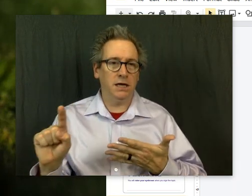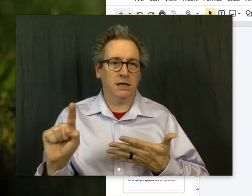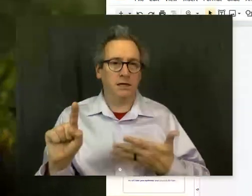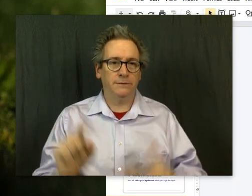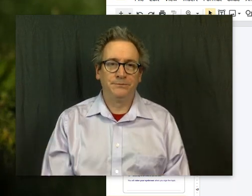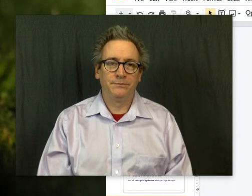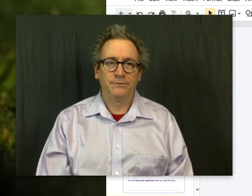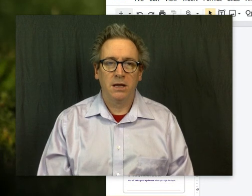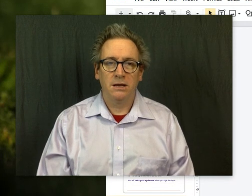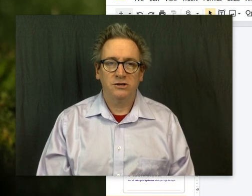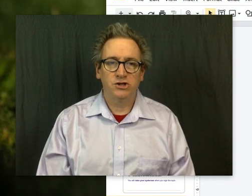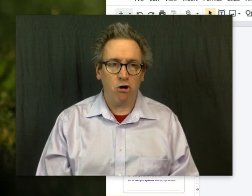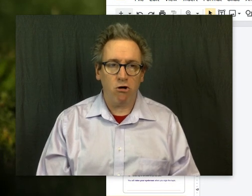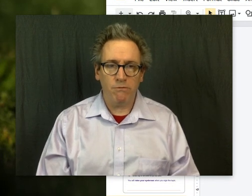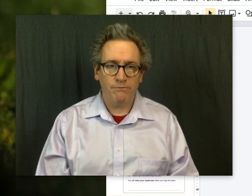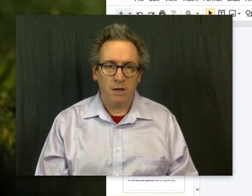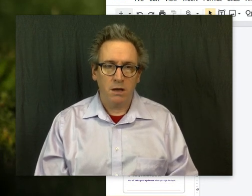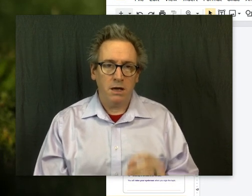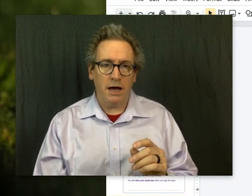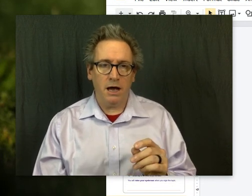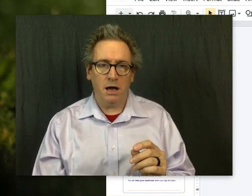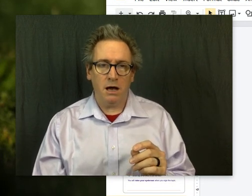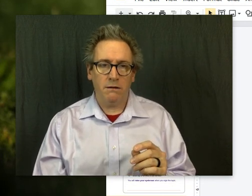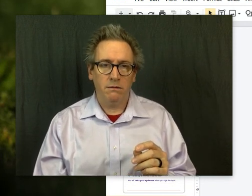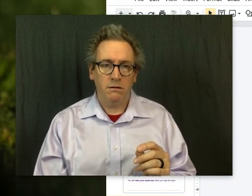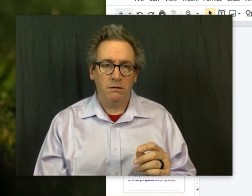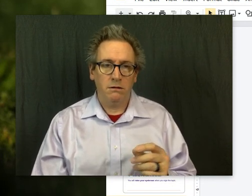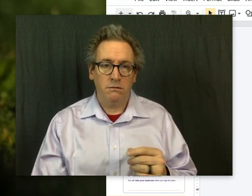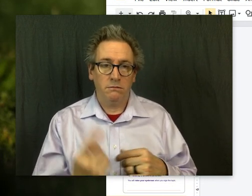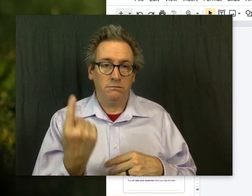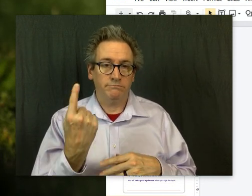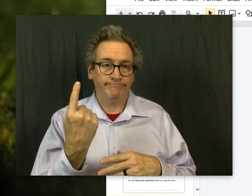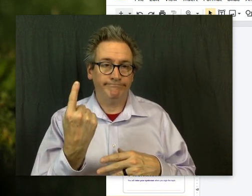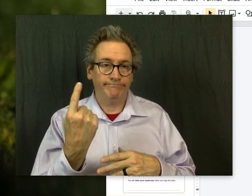week. So,